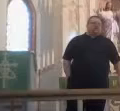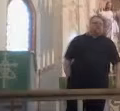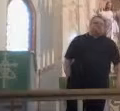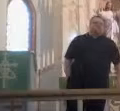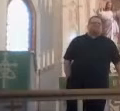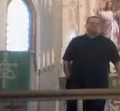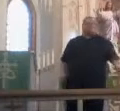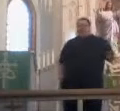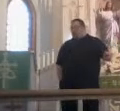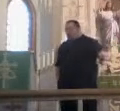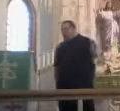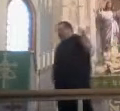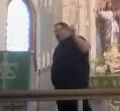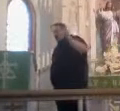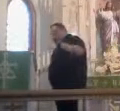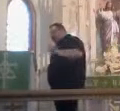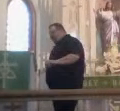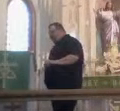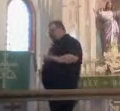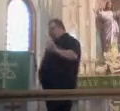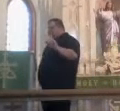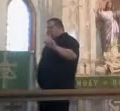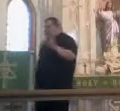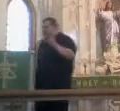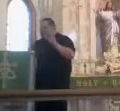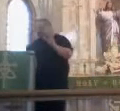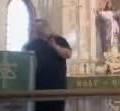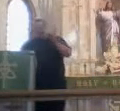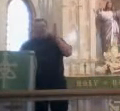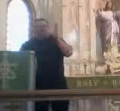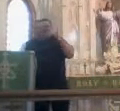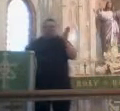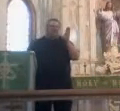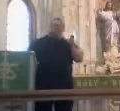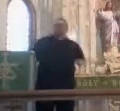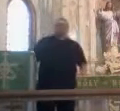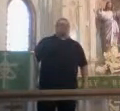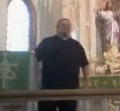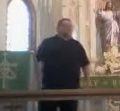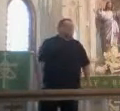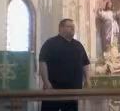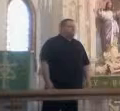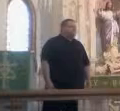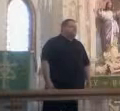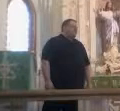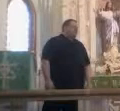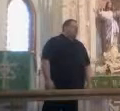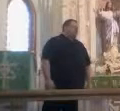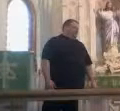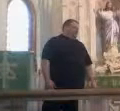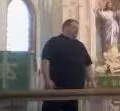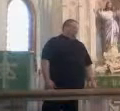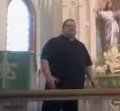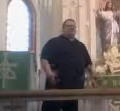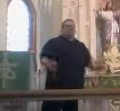bring. Our hope and our confidence is this: God is still in control, even if we